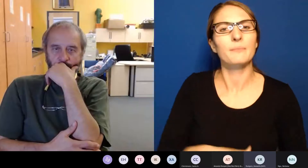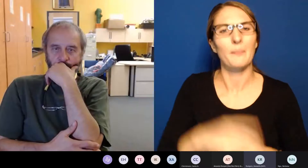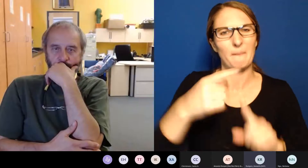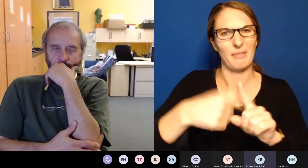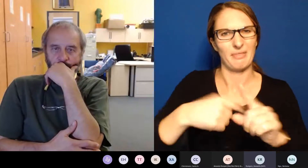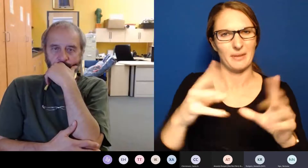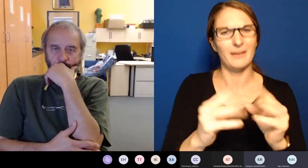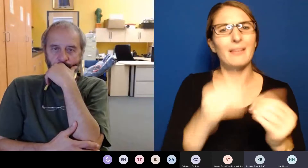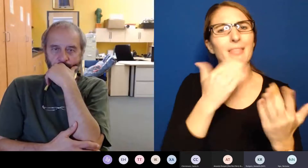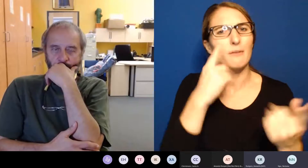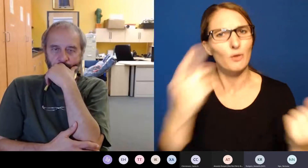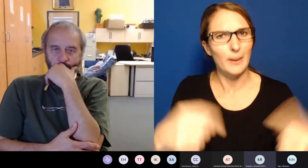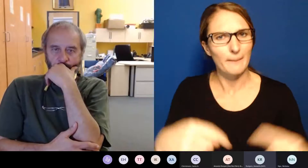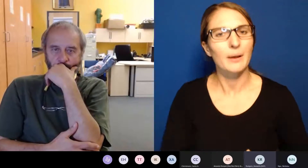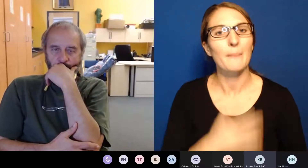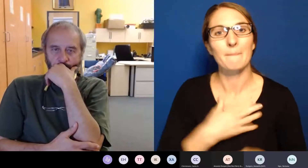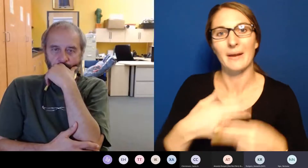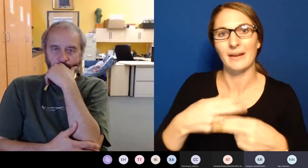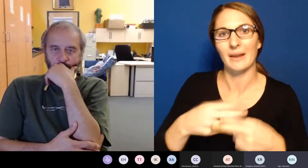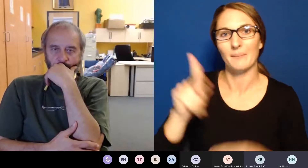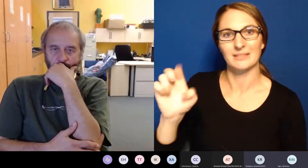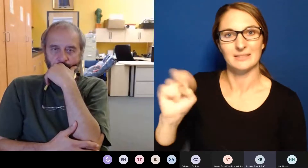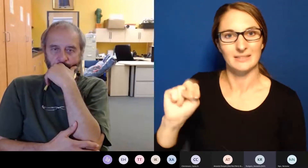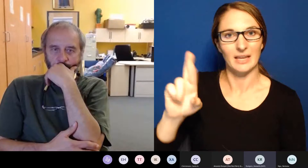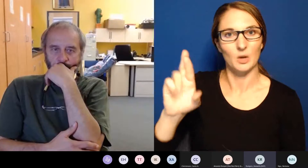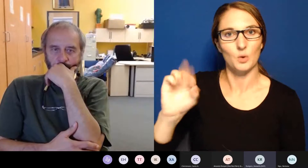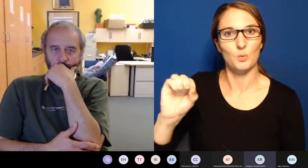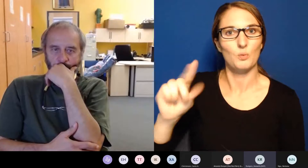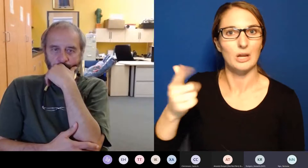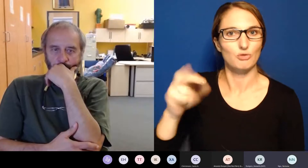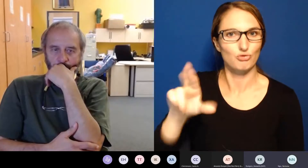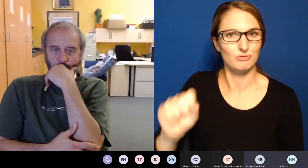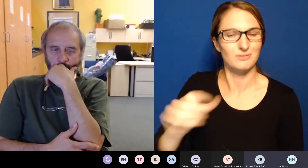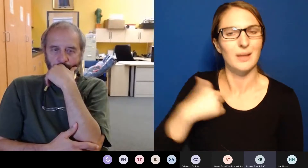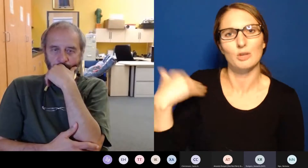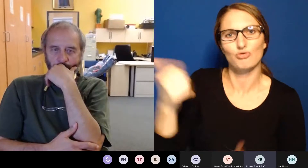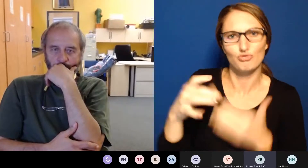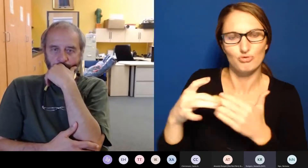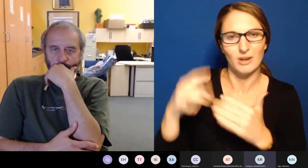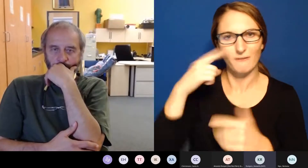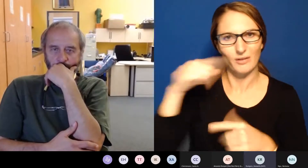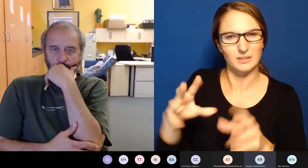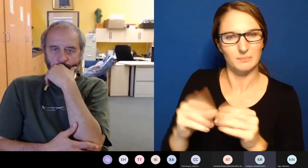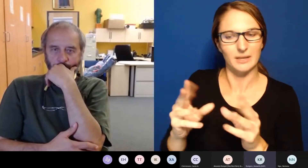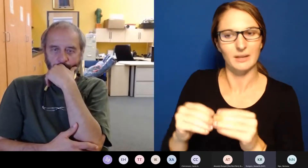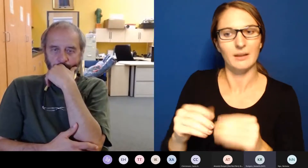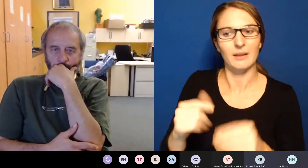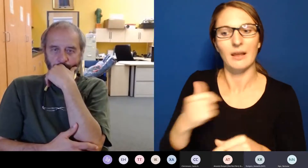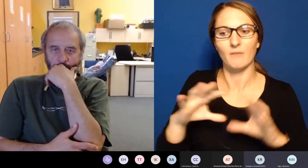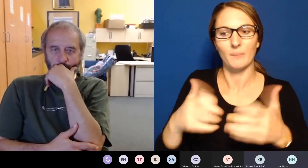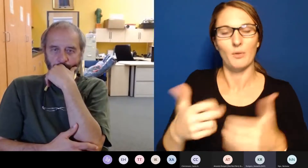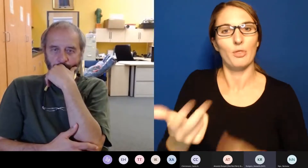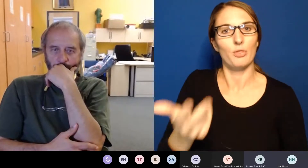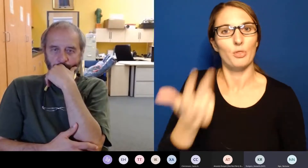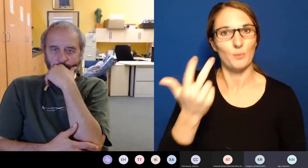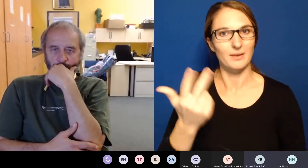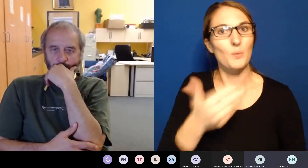attendance. My name is Ken Rogers. I am the chair and I am from Ward 3.